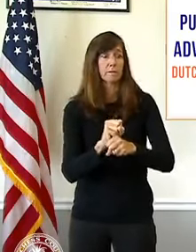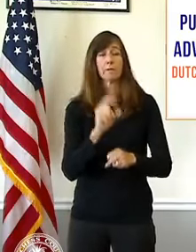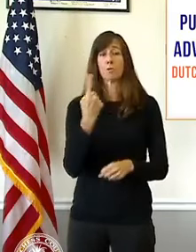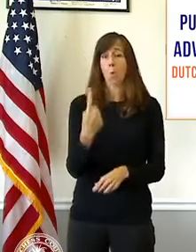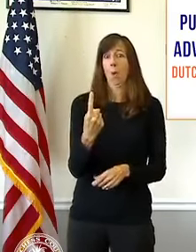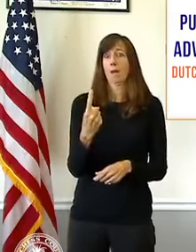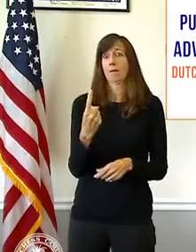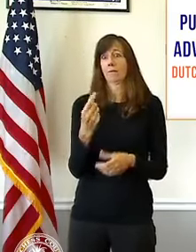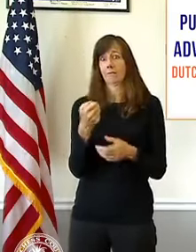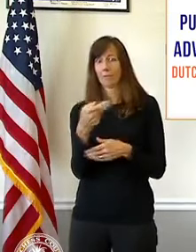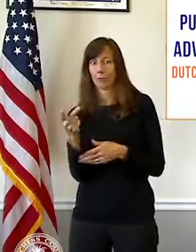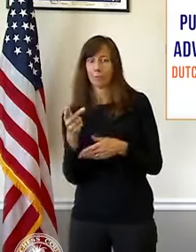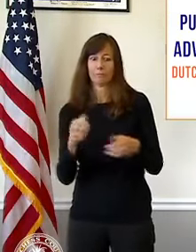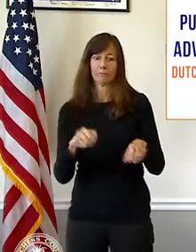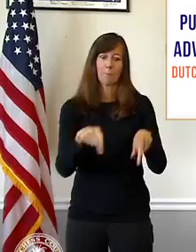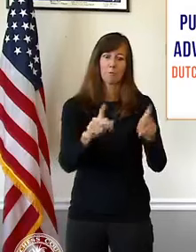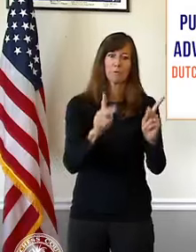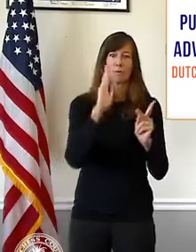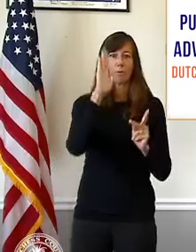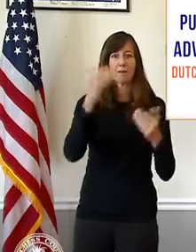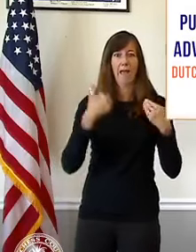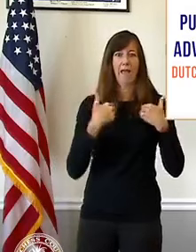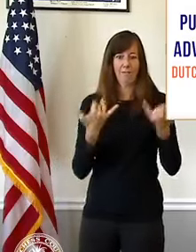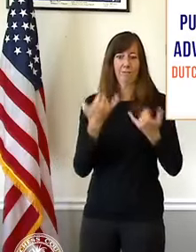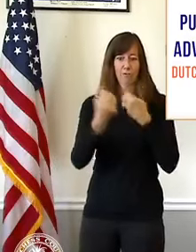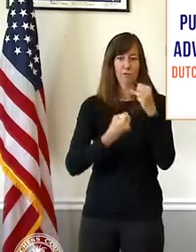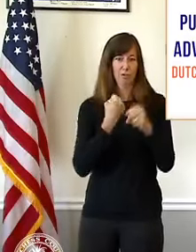have this year.